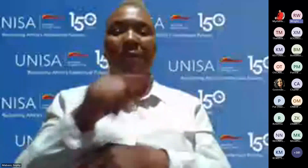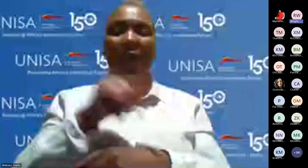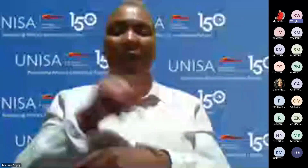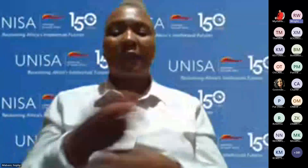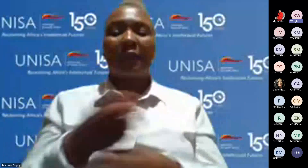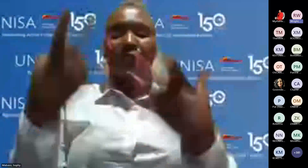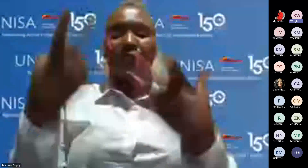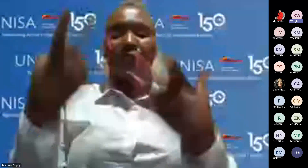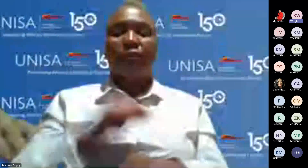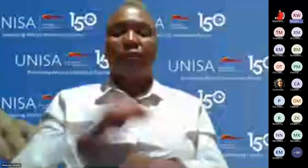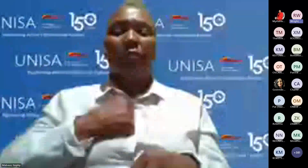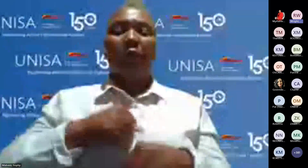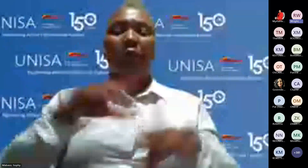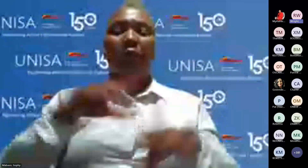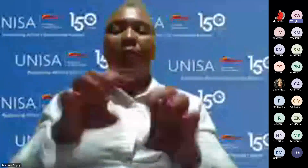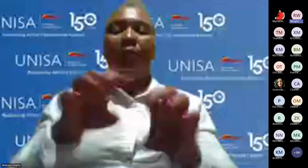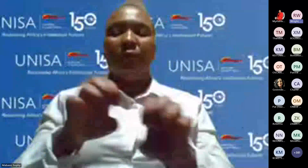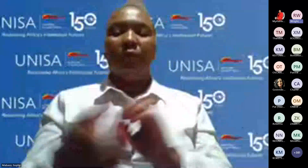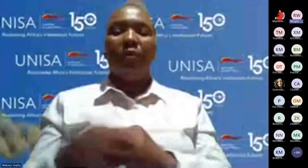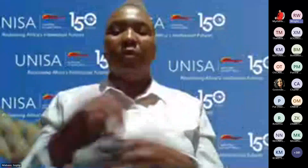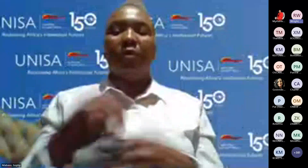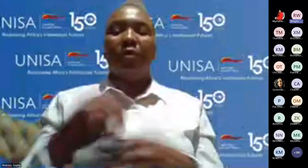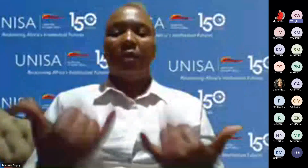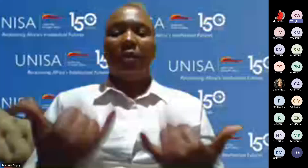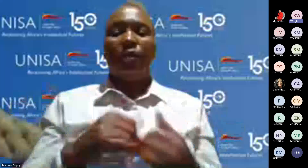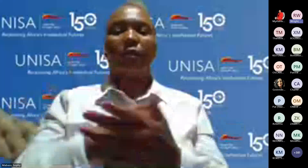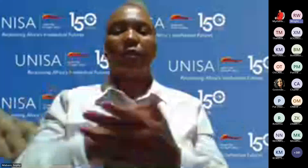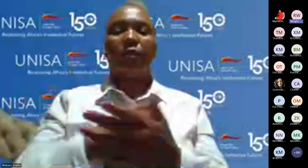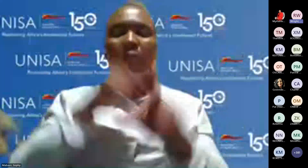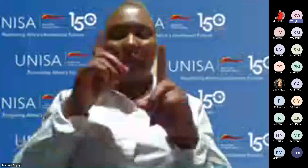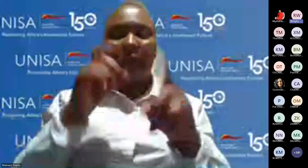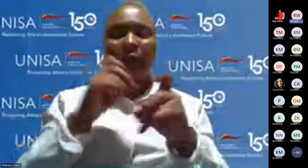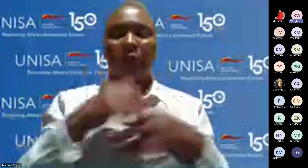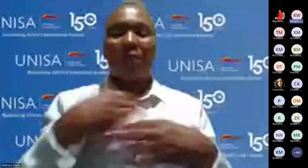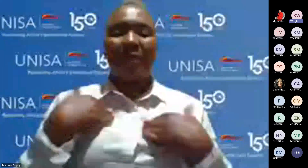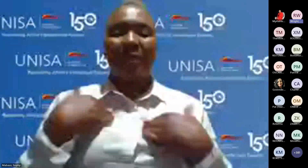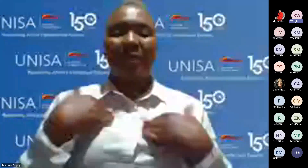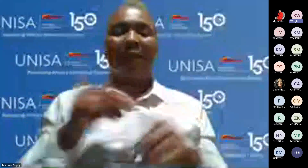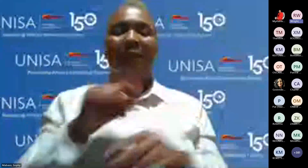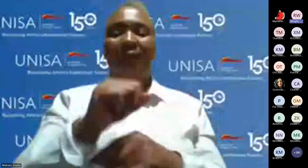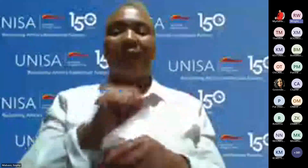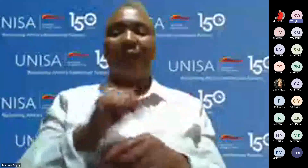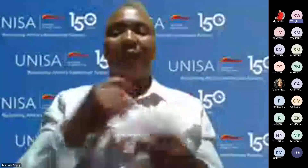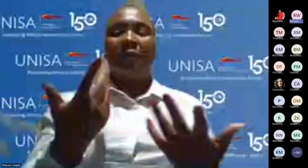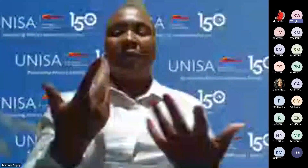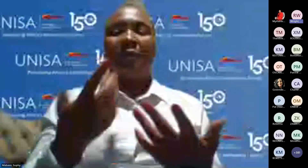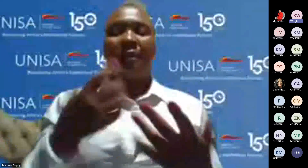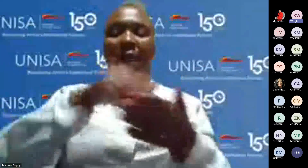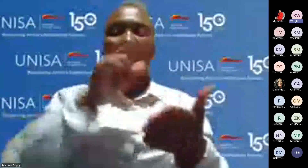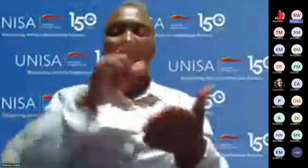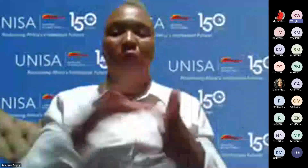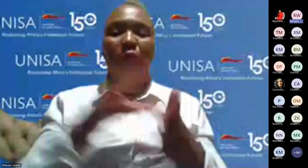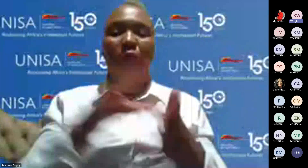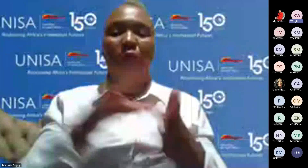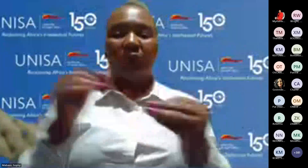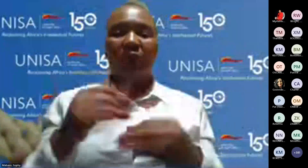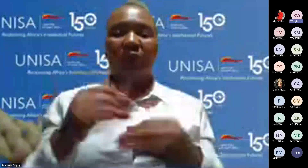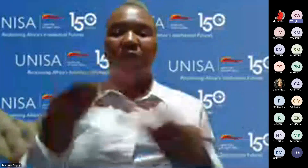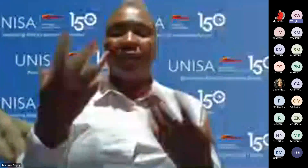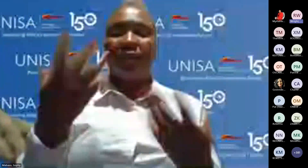Exams. You've now taken the pictures, you started the upload in the app, and it will finish, and then you're done,